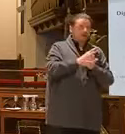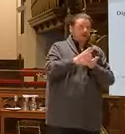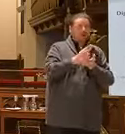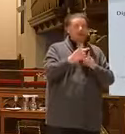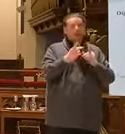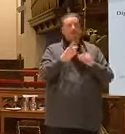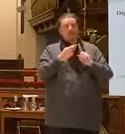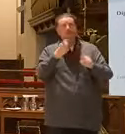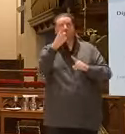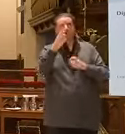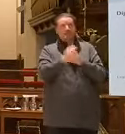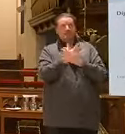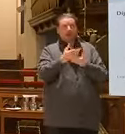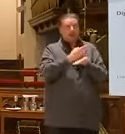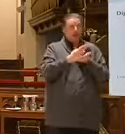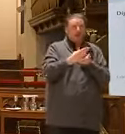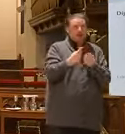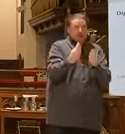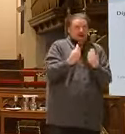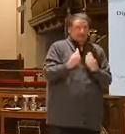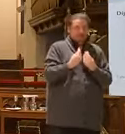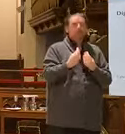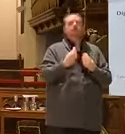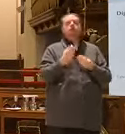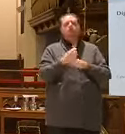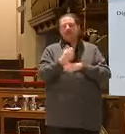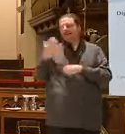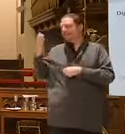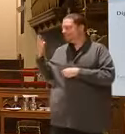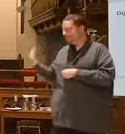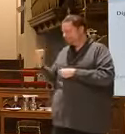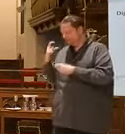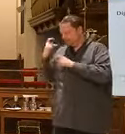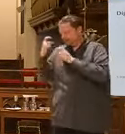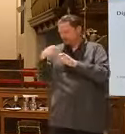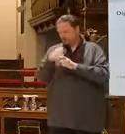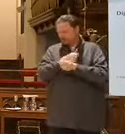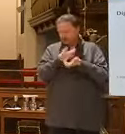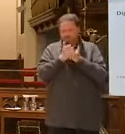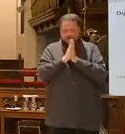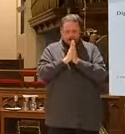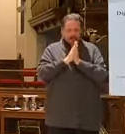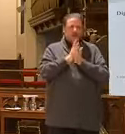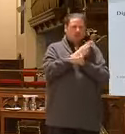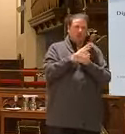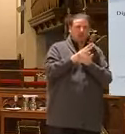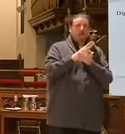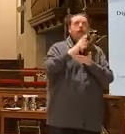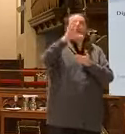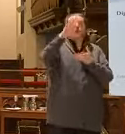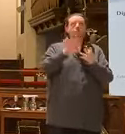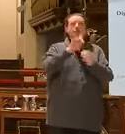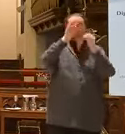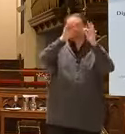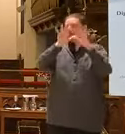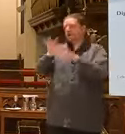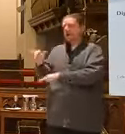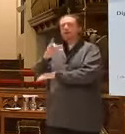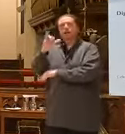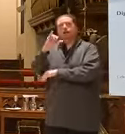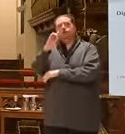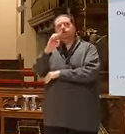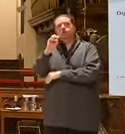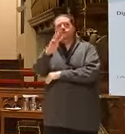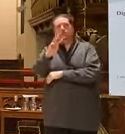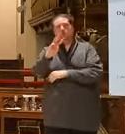Of all holiness. Make holy, therefore, these gifts, we pray, by sending down your Spirit upon them like the